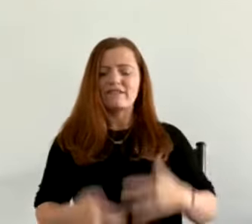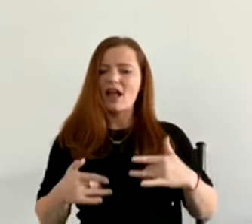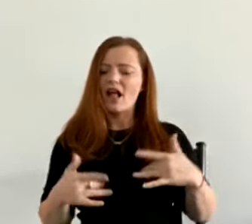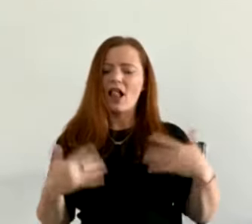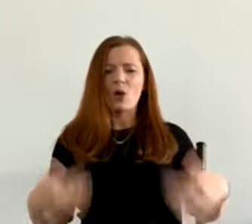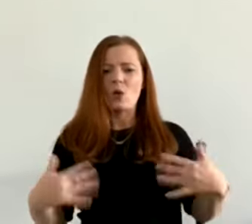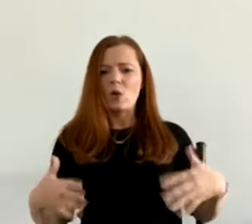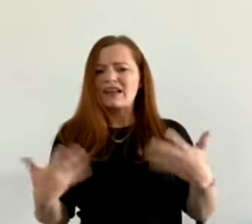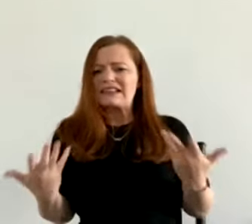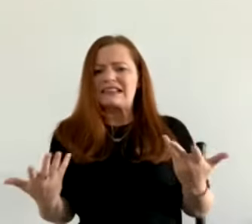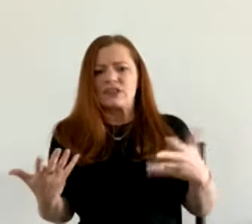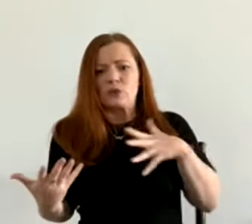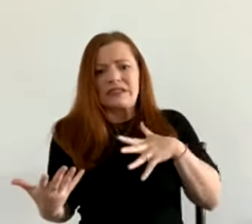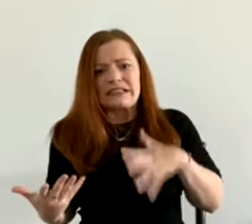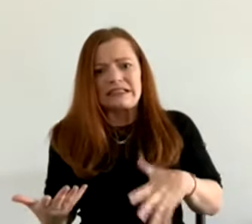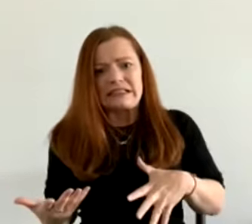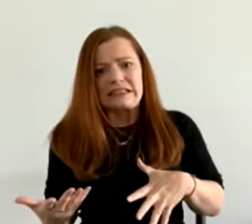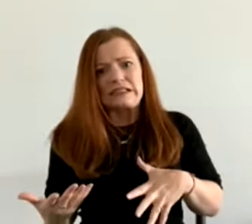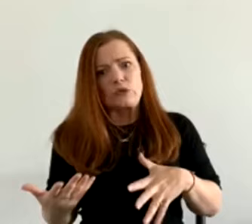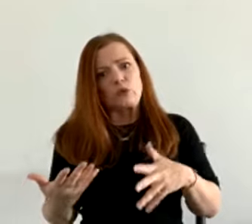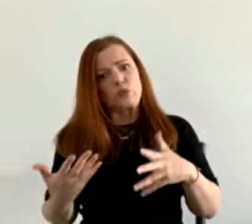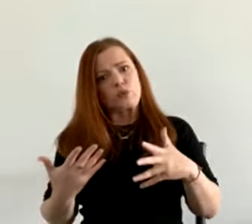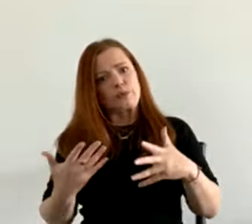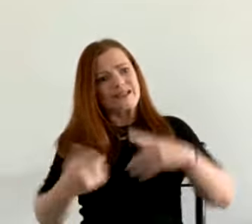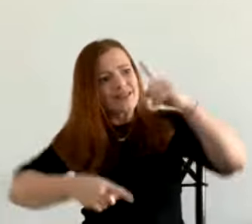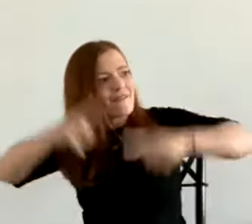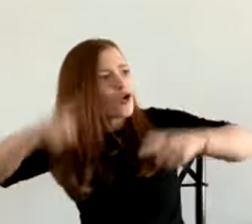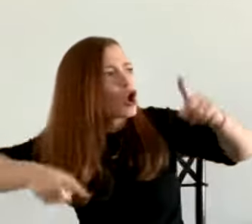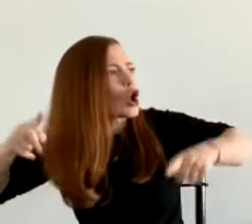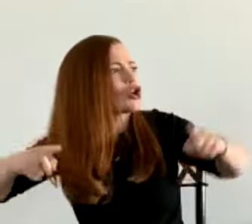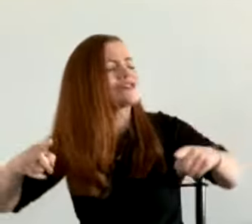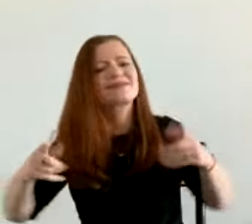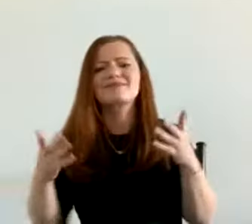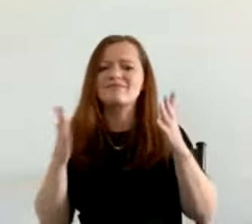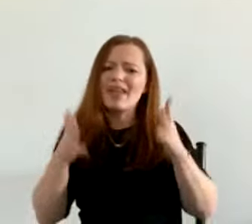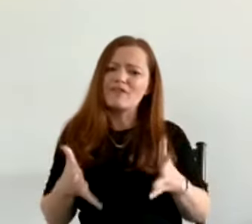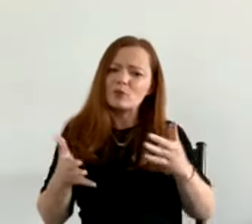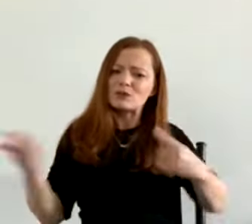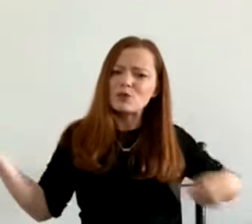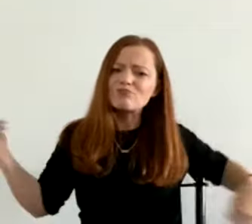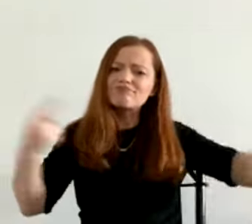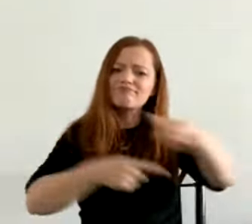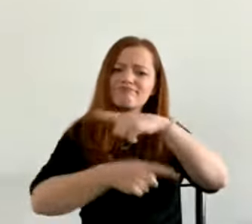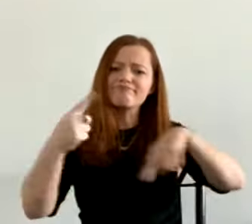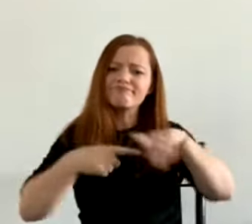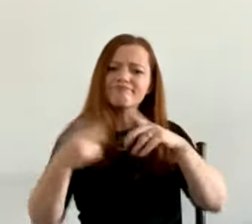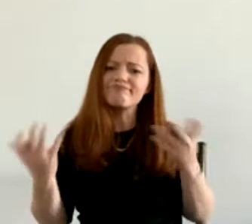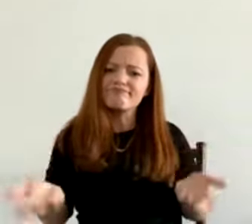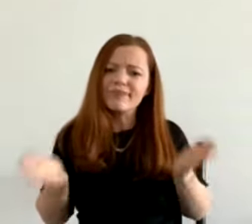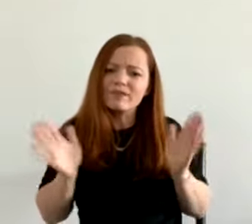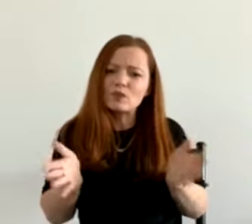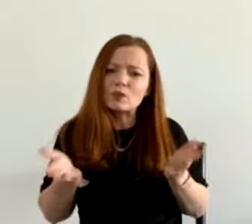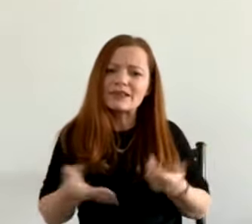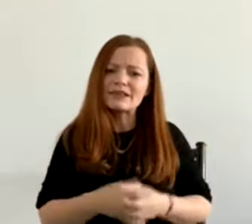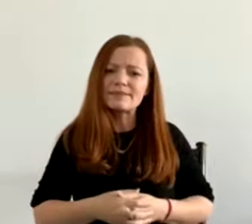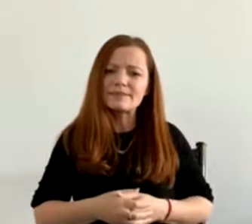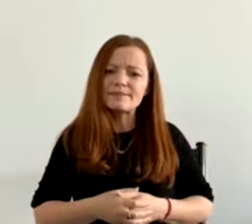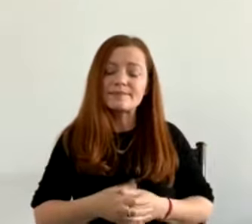we're going to be a diverse group of poets, we need to be diverse to everybody. And if